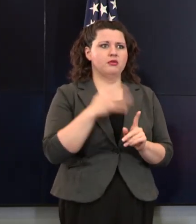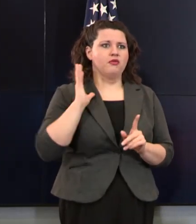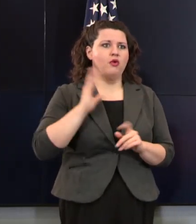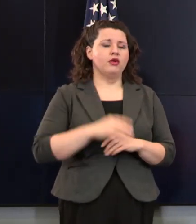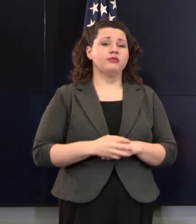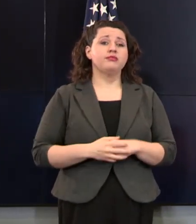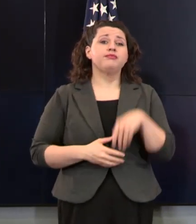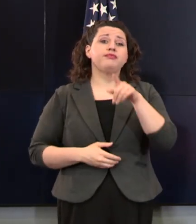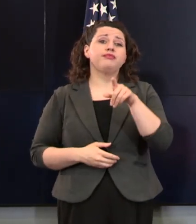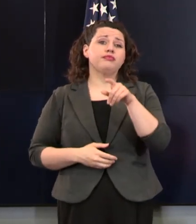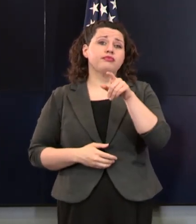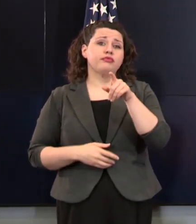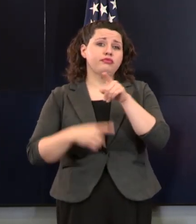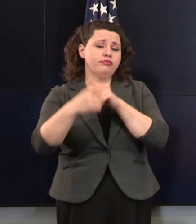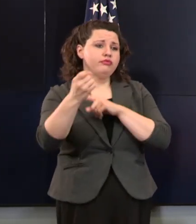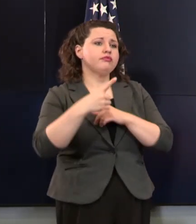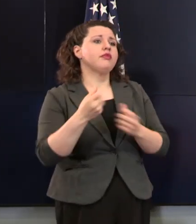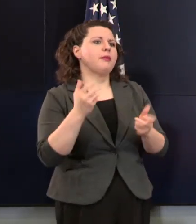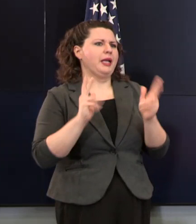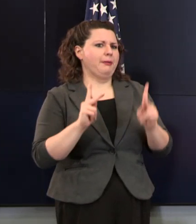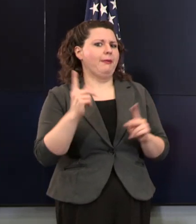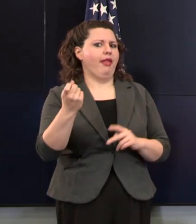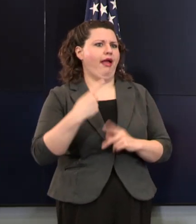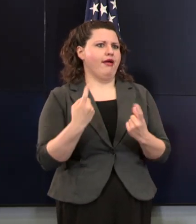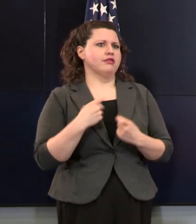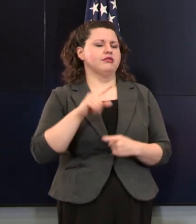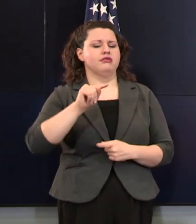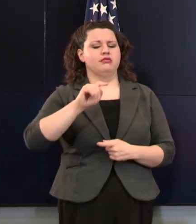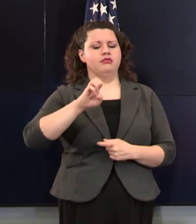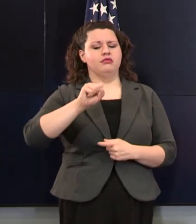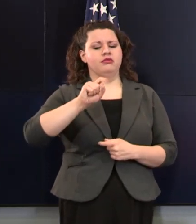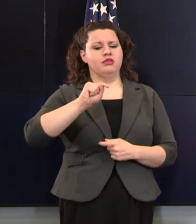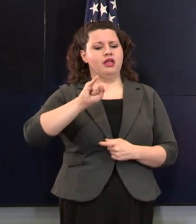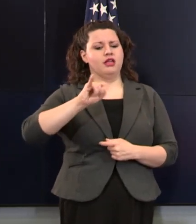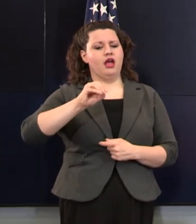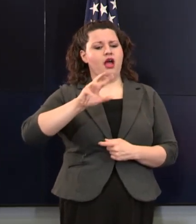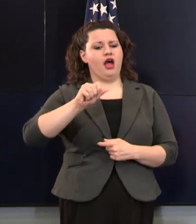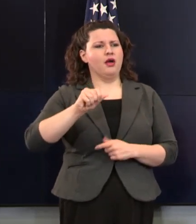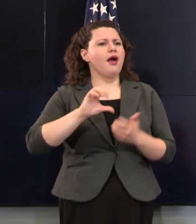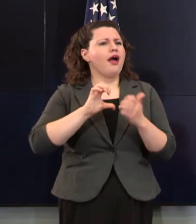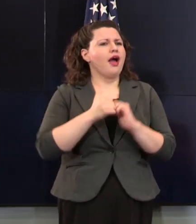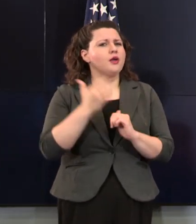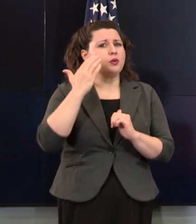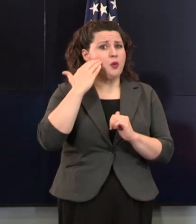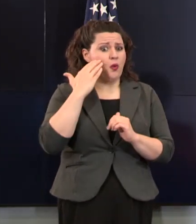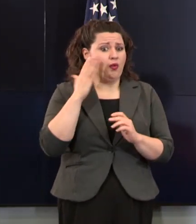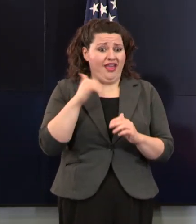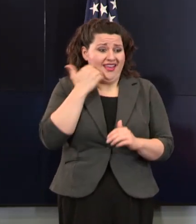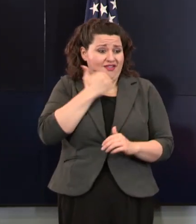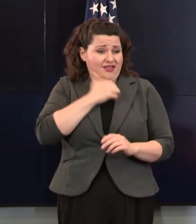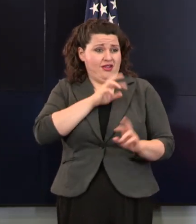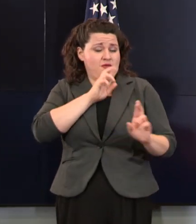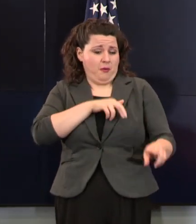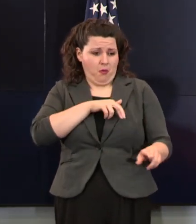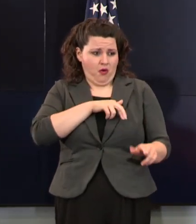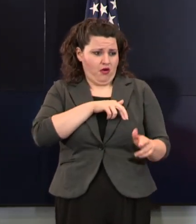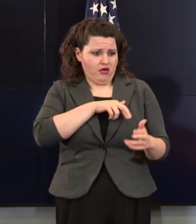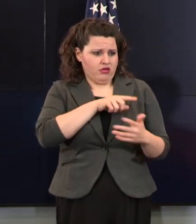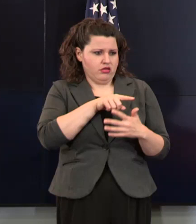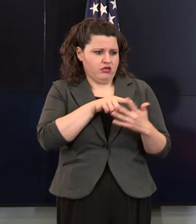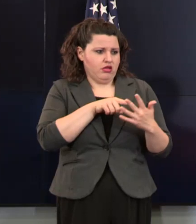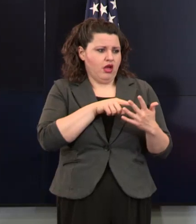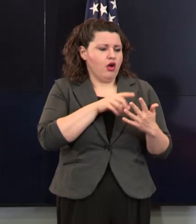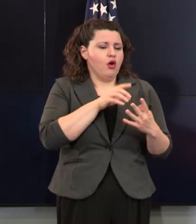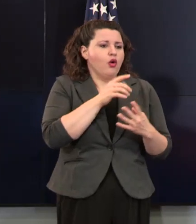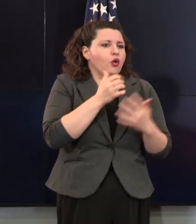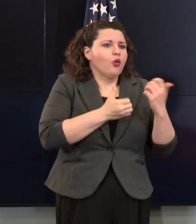of questions, as you might guess, about Test Iowa. How can the public know when these daily reports come out what came through a